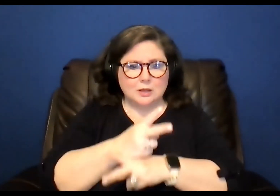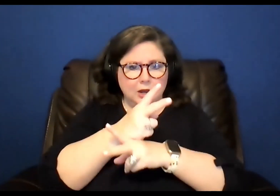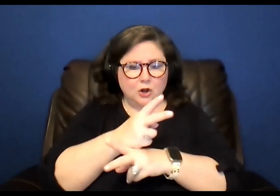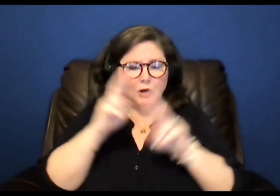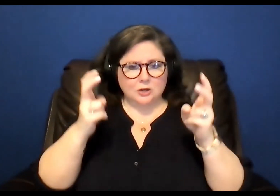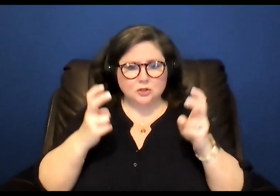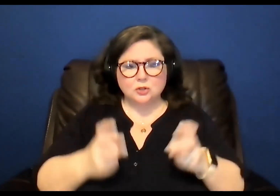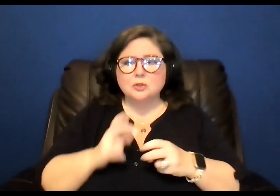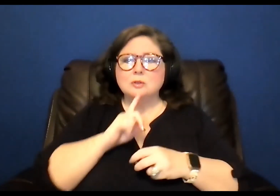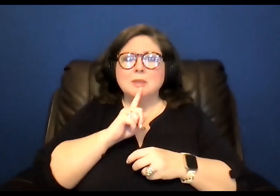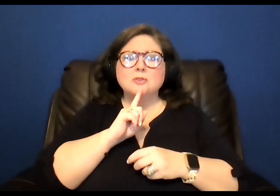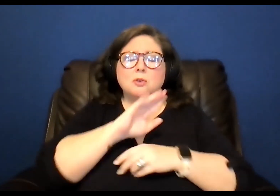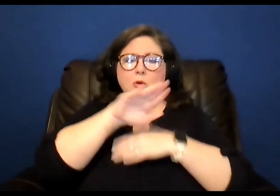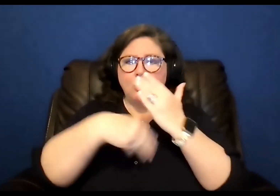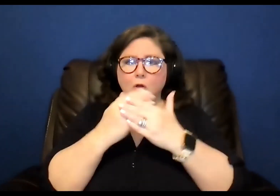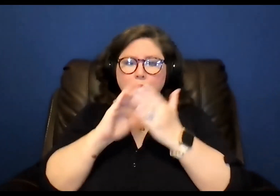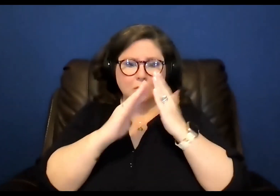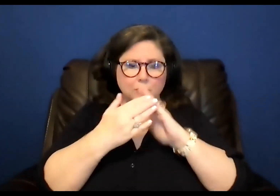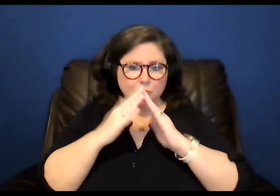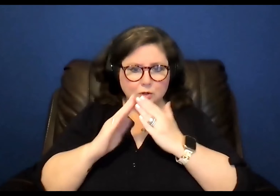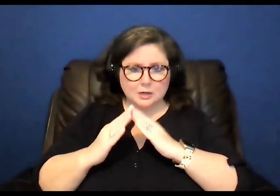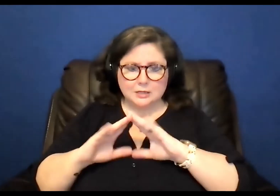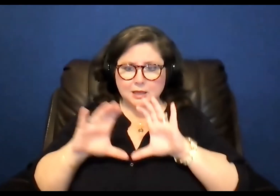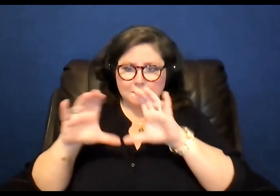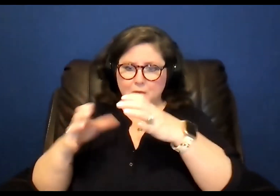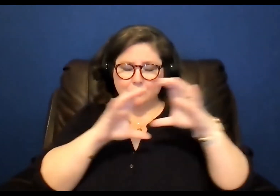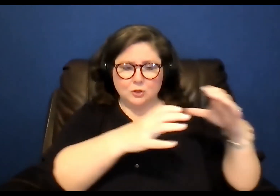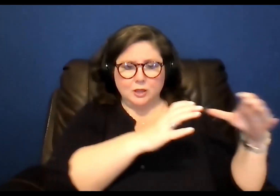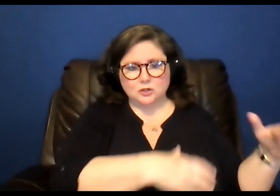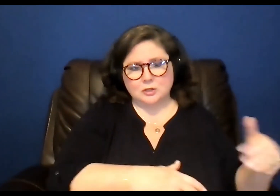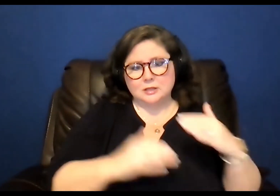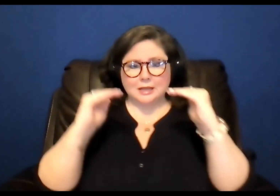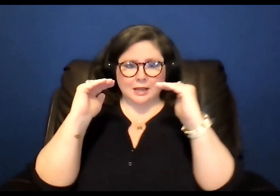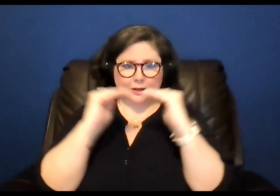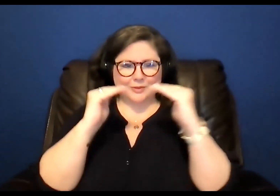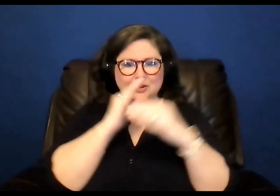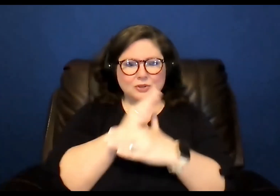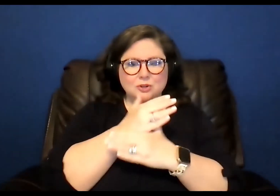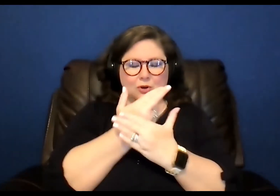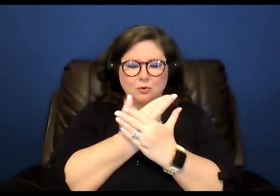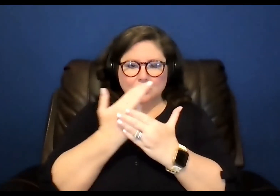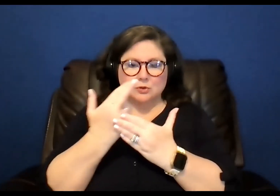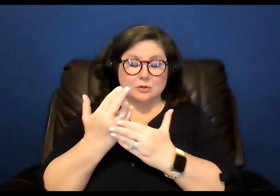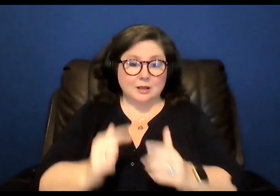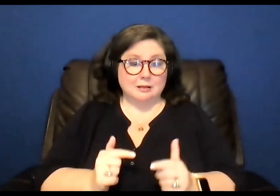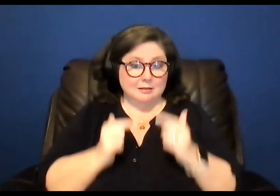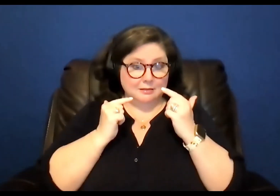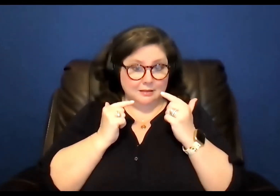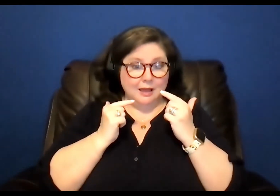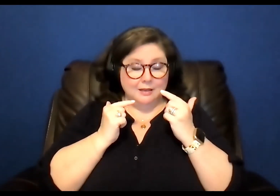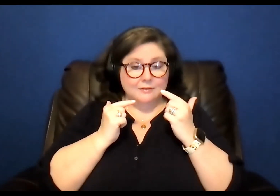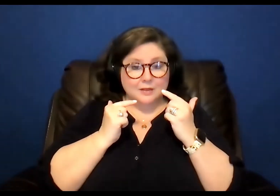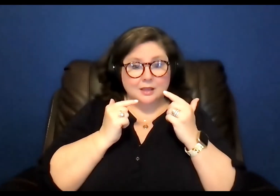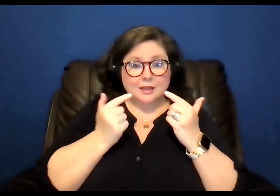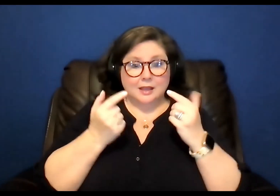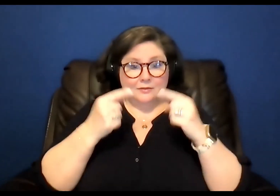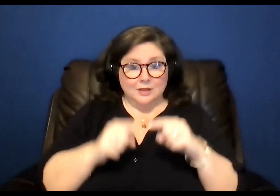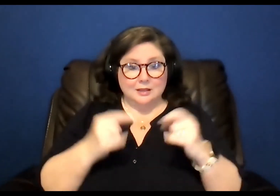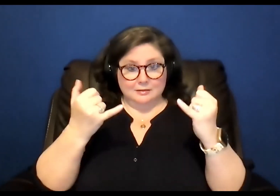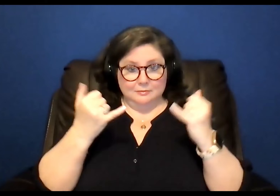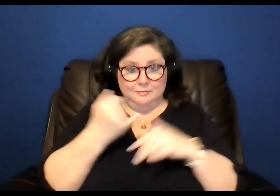and populations equitably share resources. This live event has been approved for 1 AMA PRA